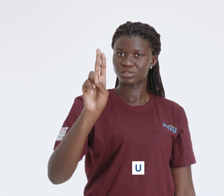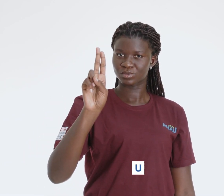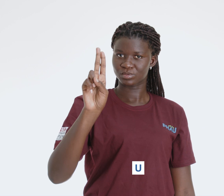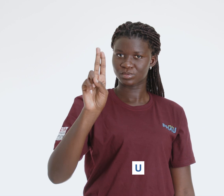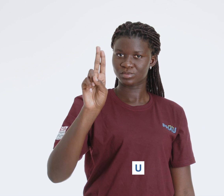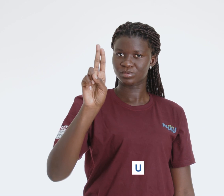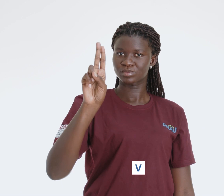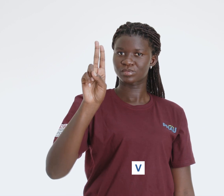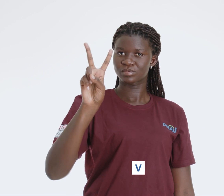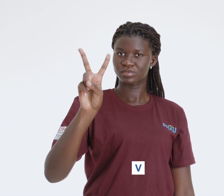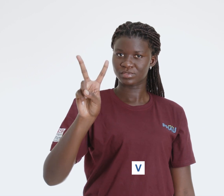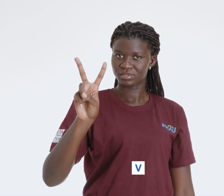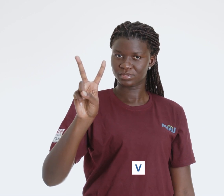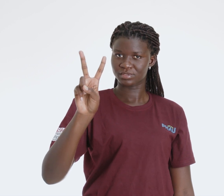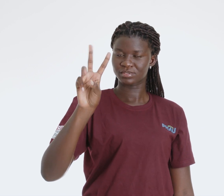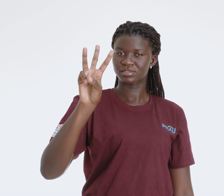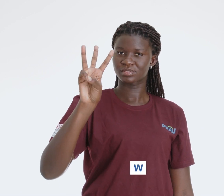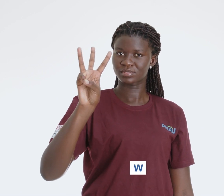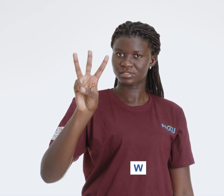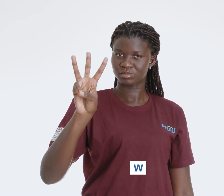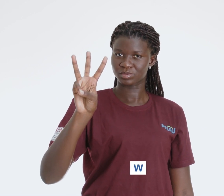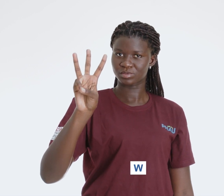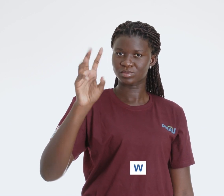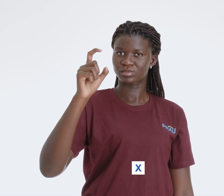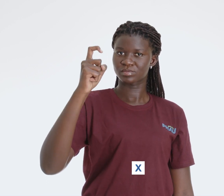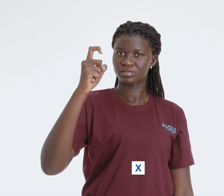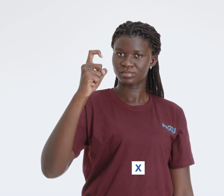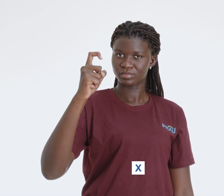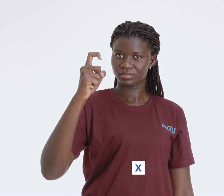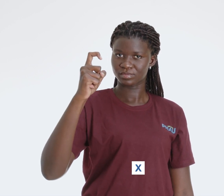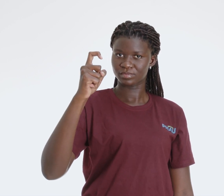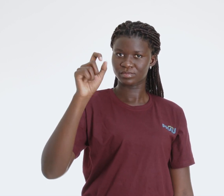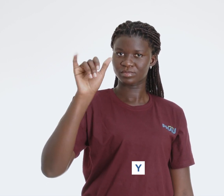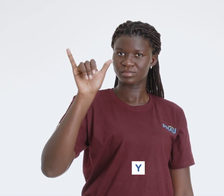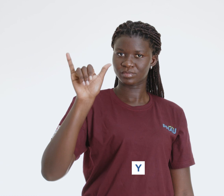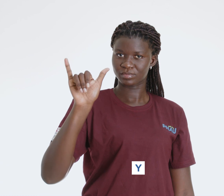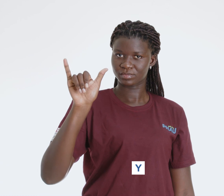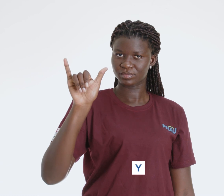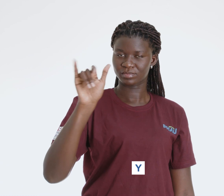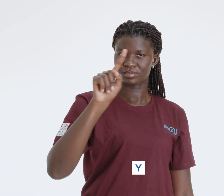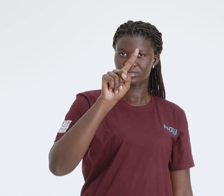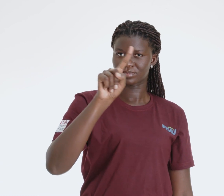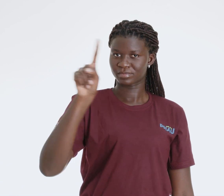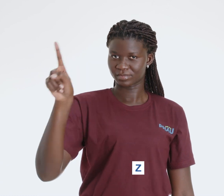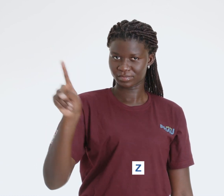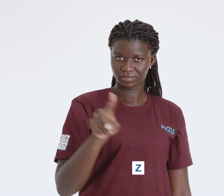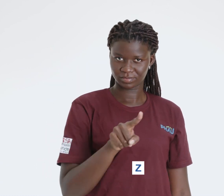U, V, W, X, Y, Z.